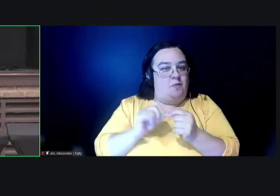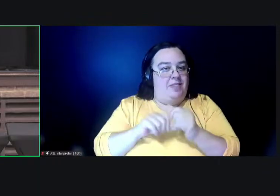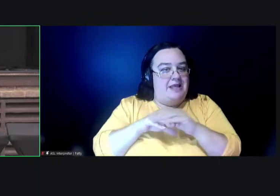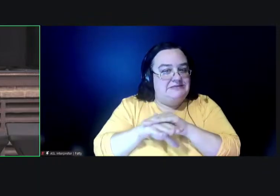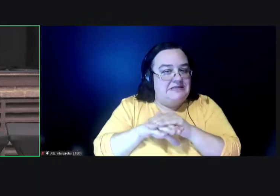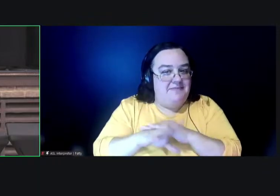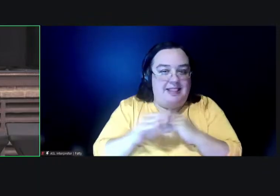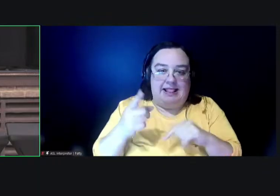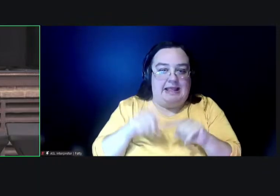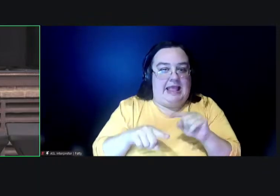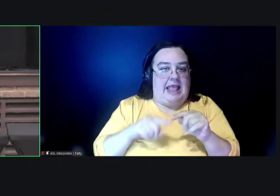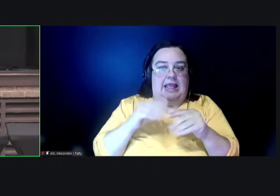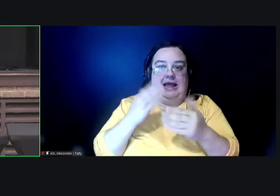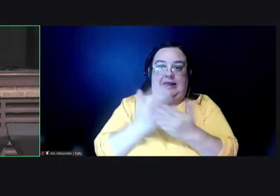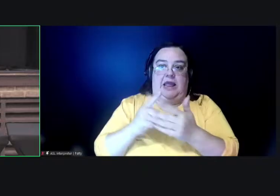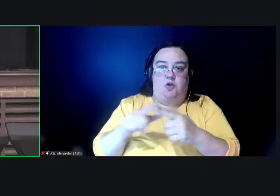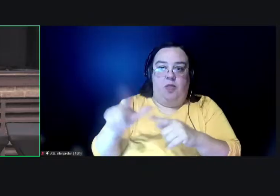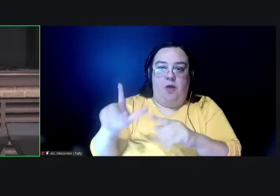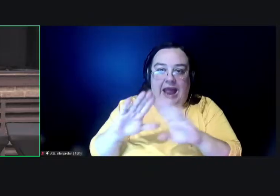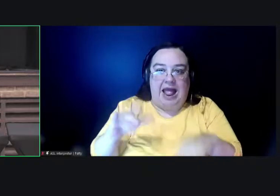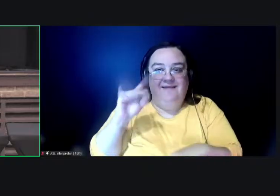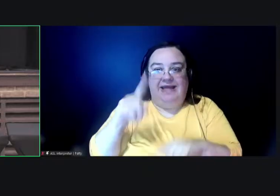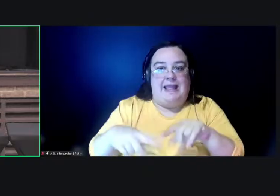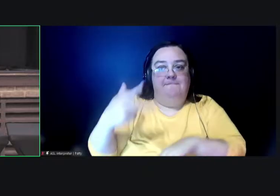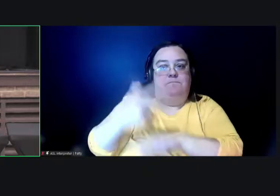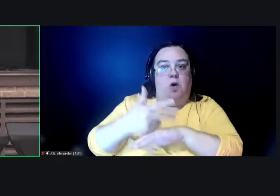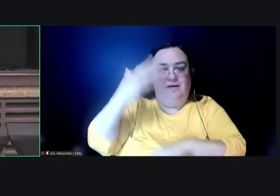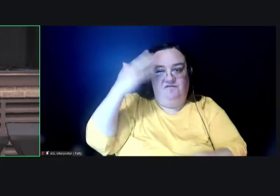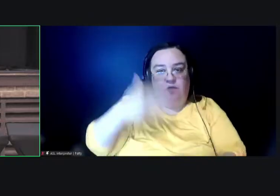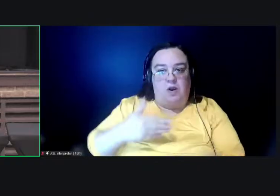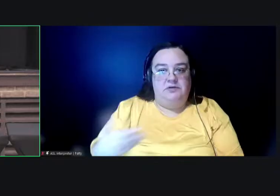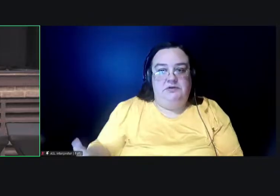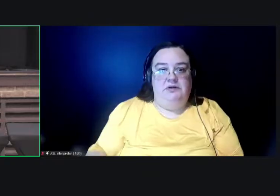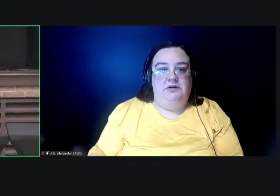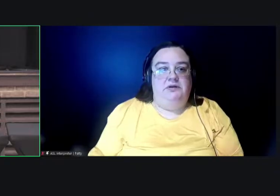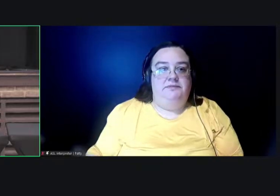can't get to their houses if they can't park in front of them.